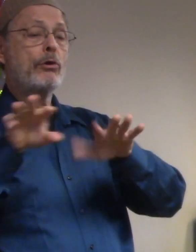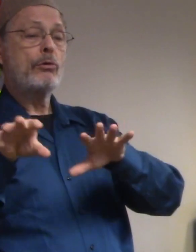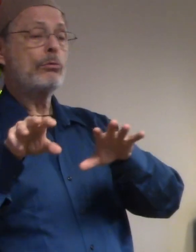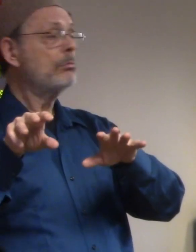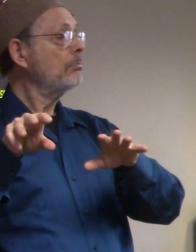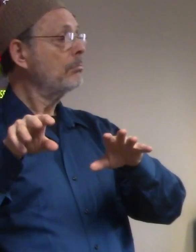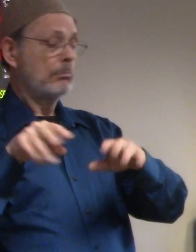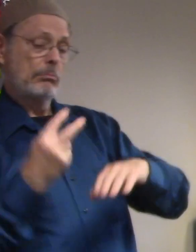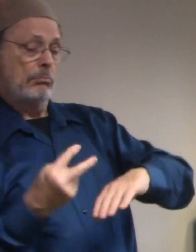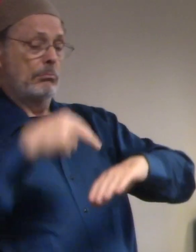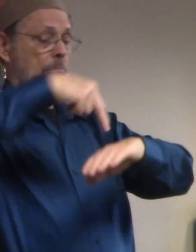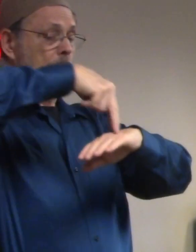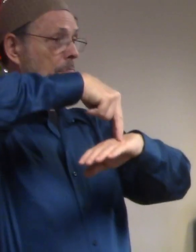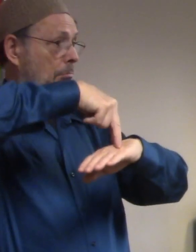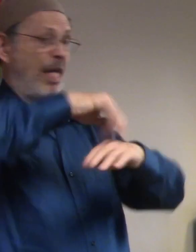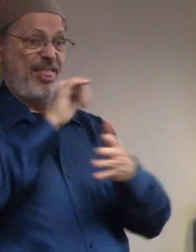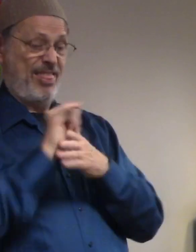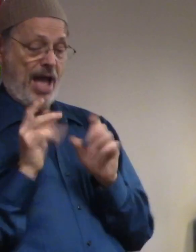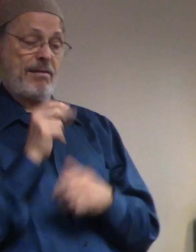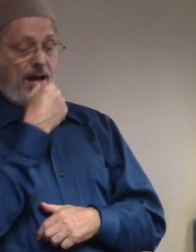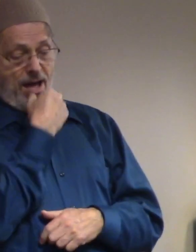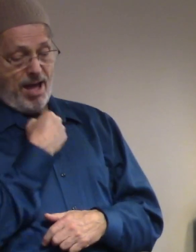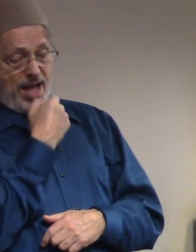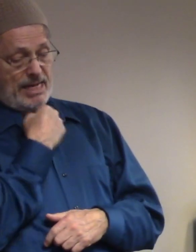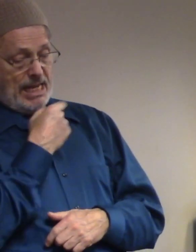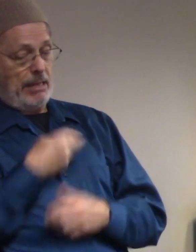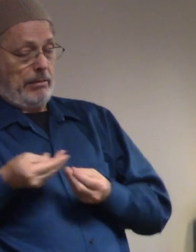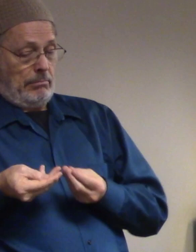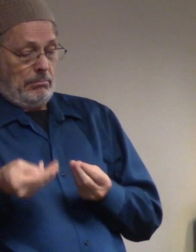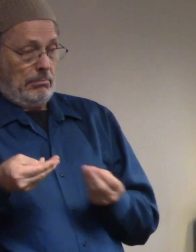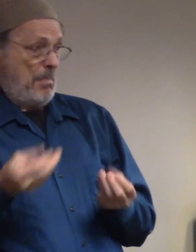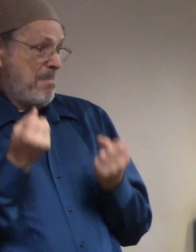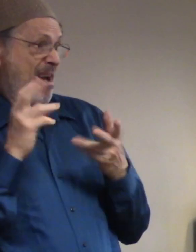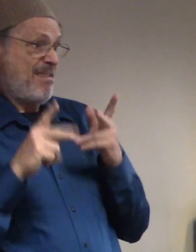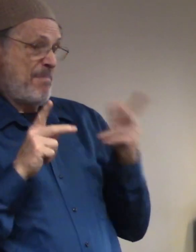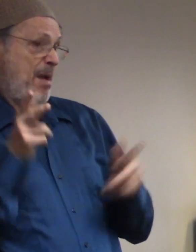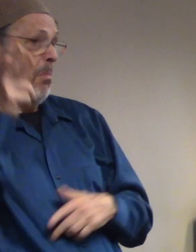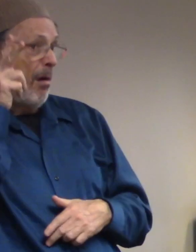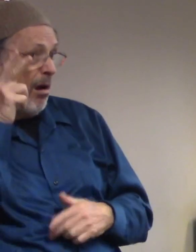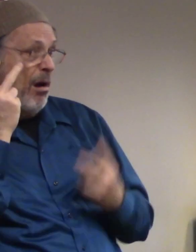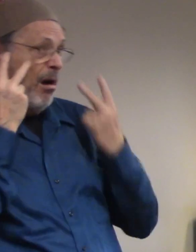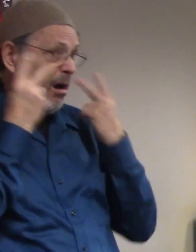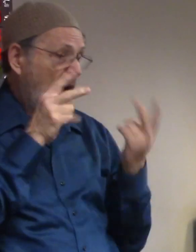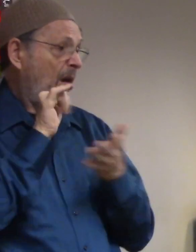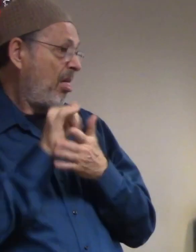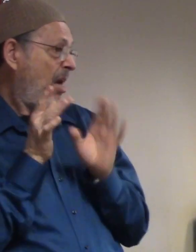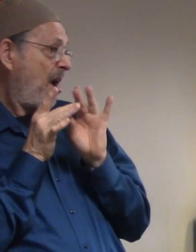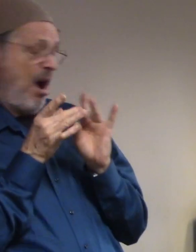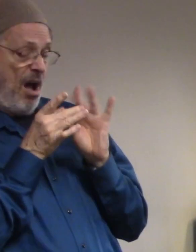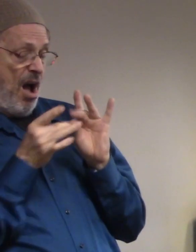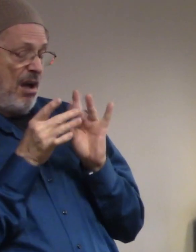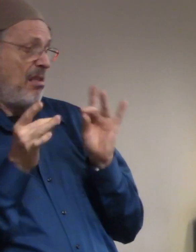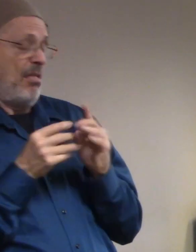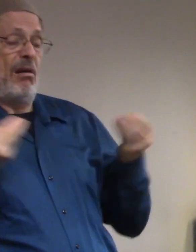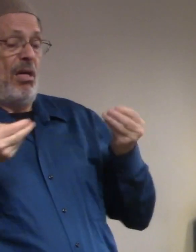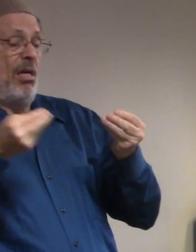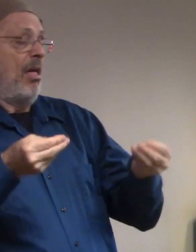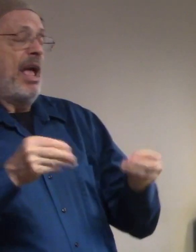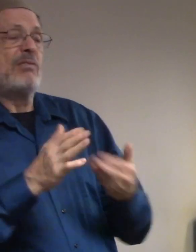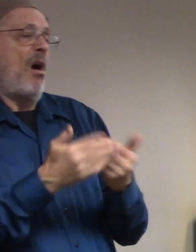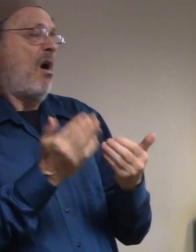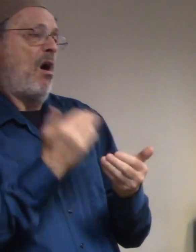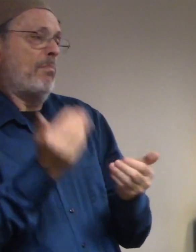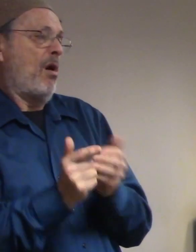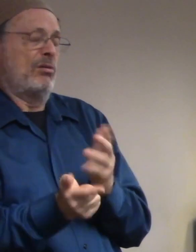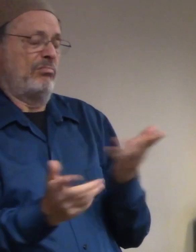This hadith is mutawatir, muttafaqun ilay. So many people narrated this hadith, it is kufr to not believe in